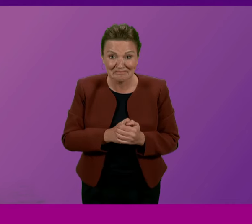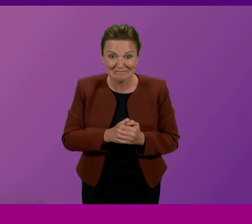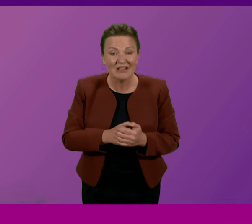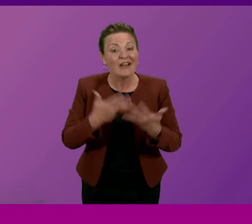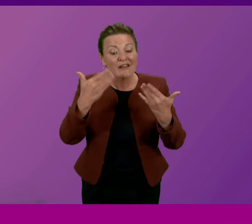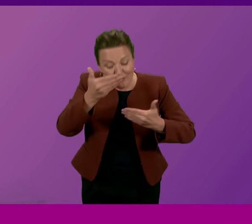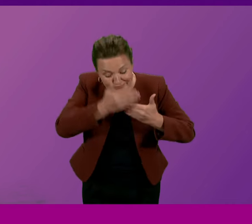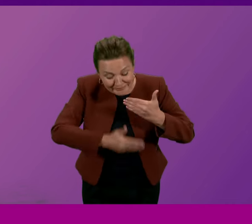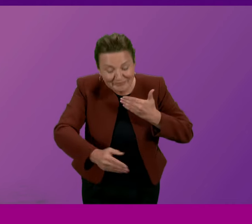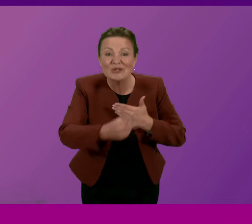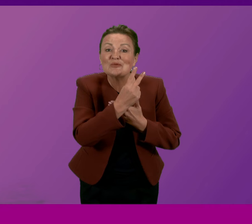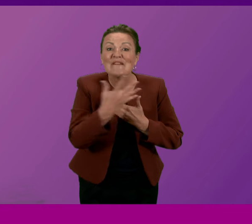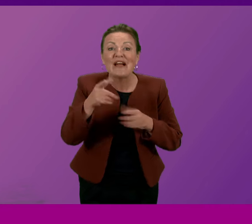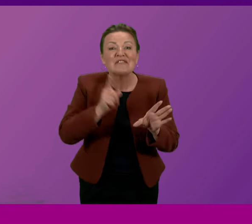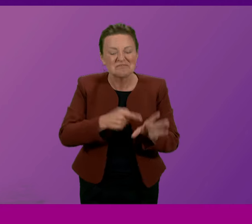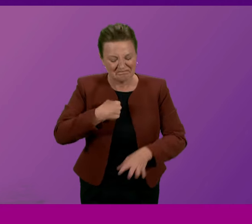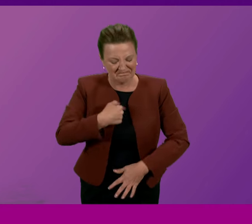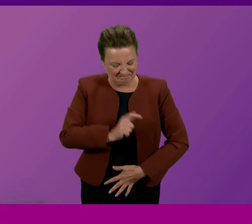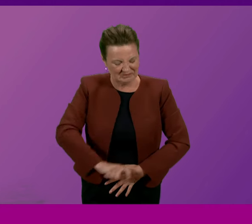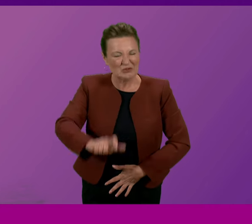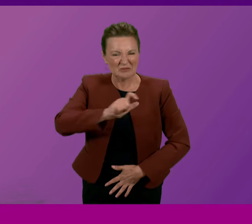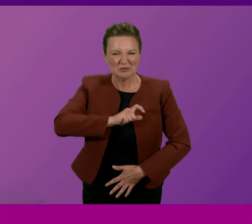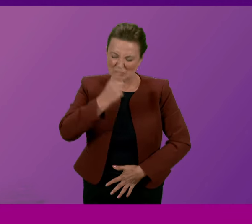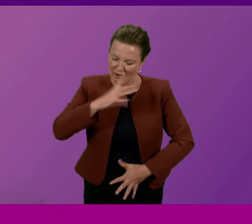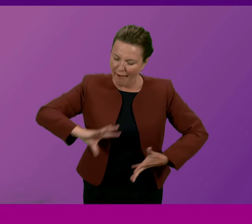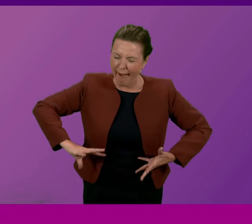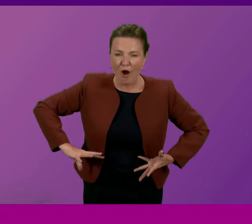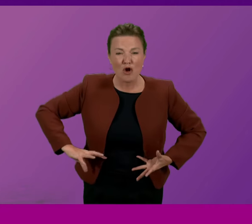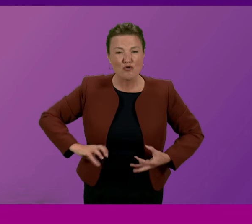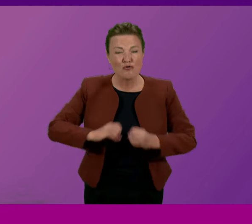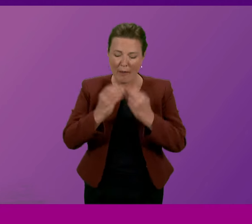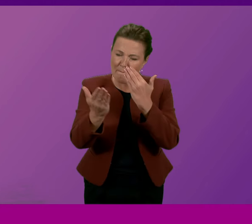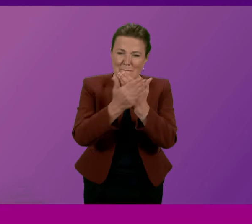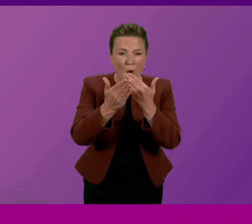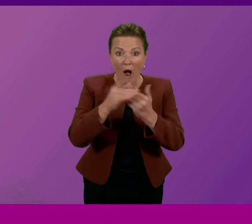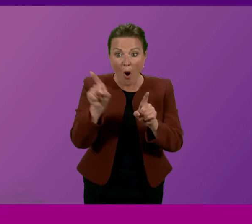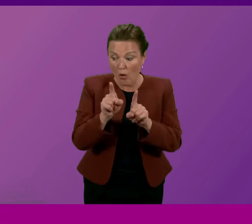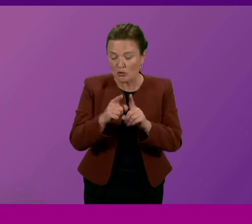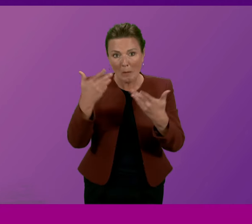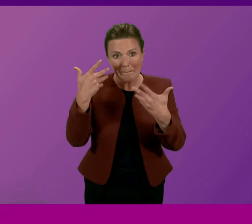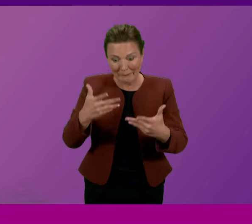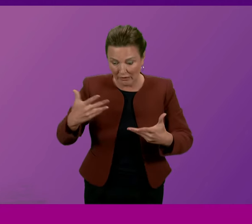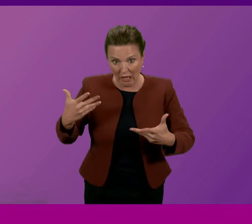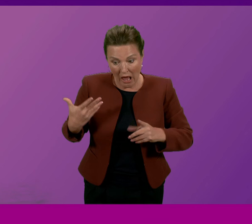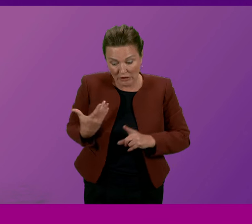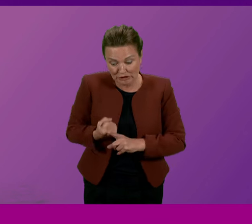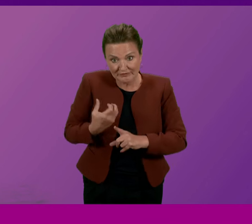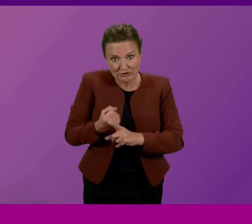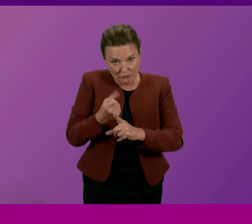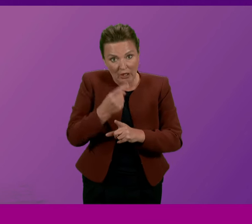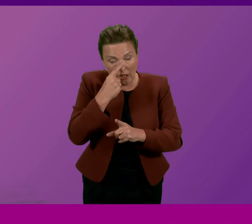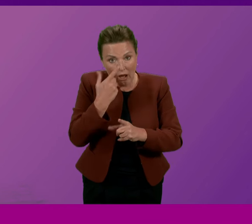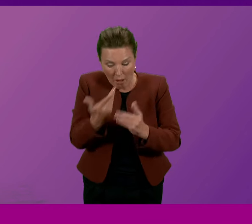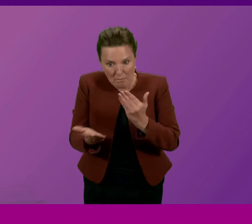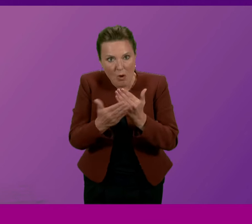of devolution, I am confident that we can build on what we have achieved and build on the talents of our people to deliver an